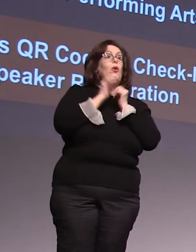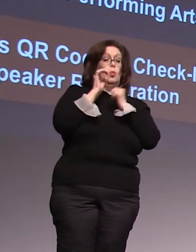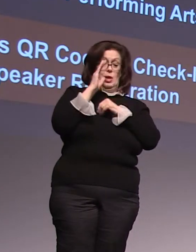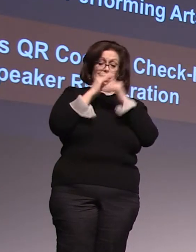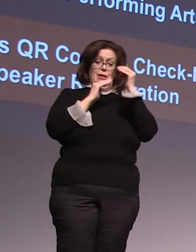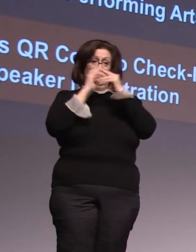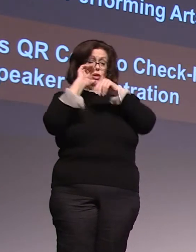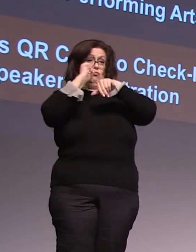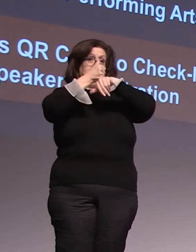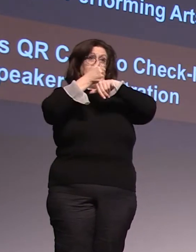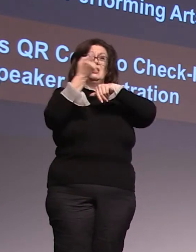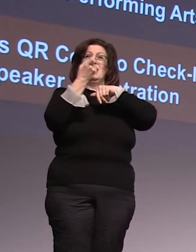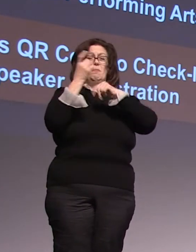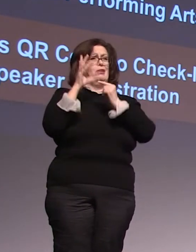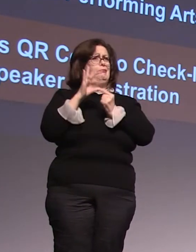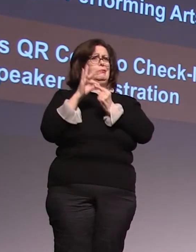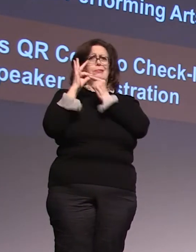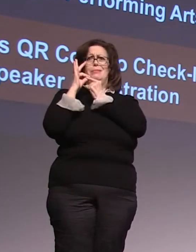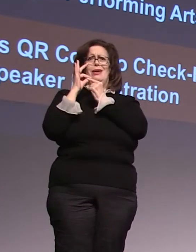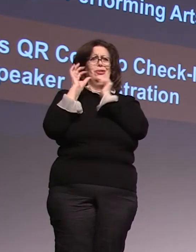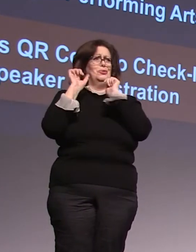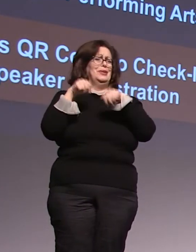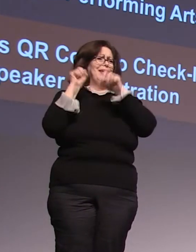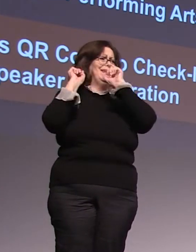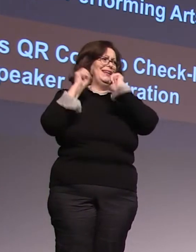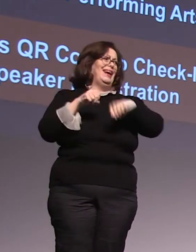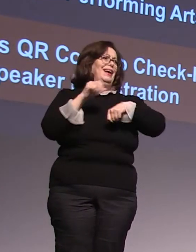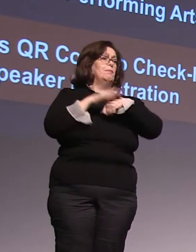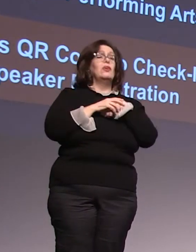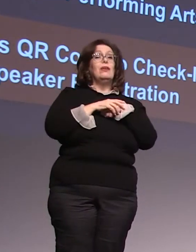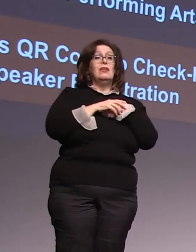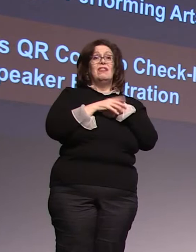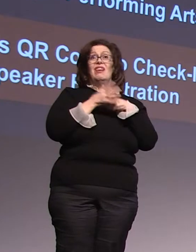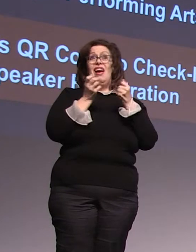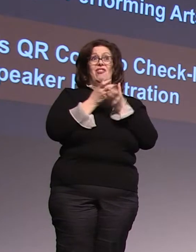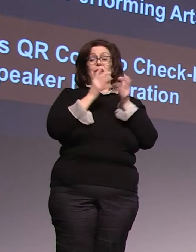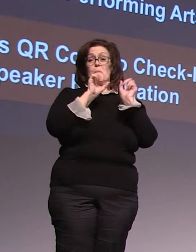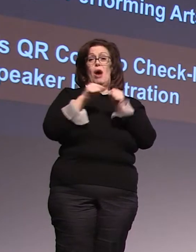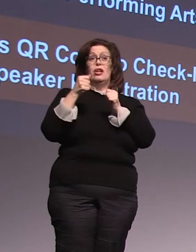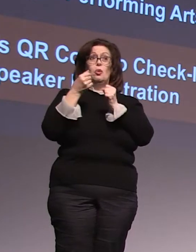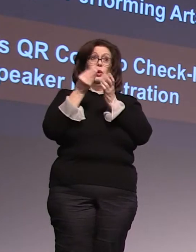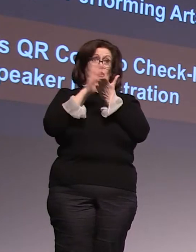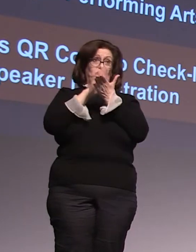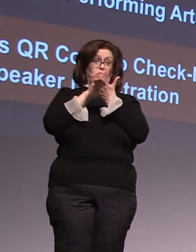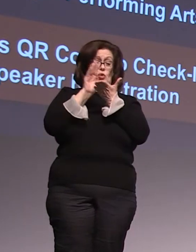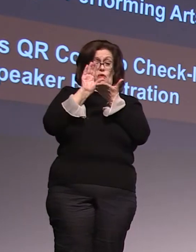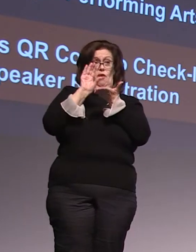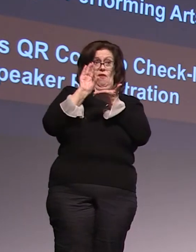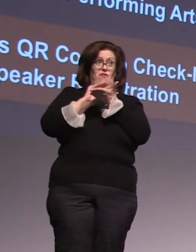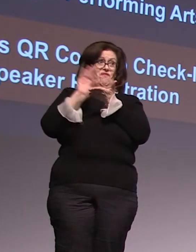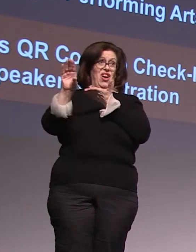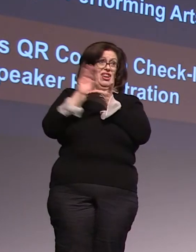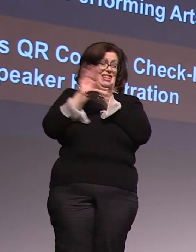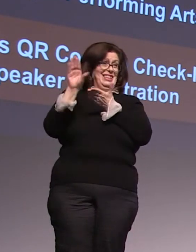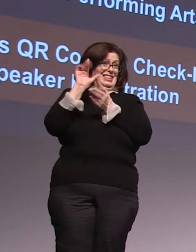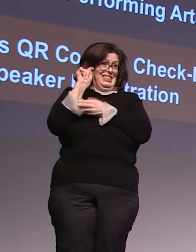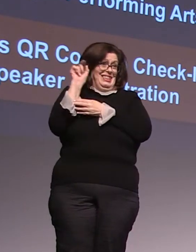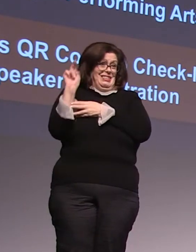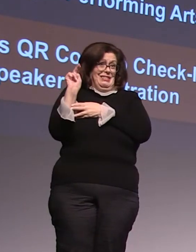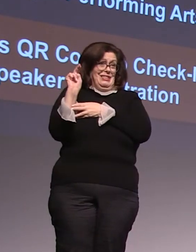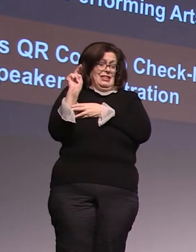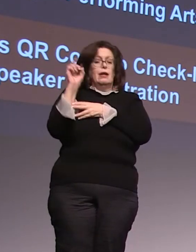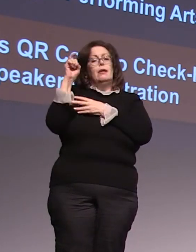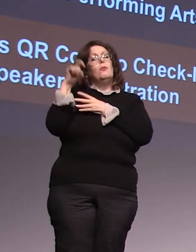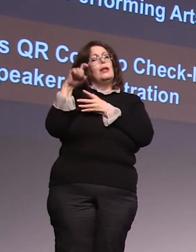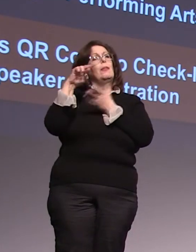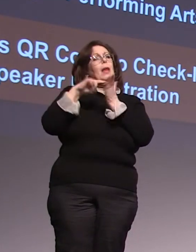something really special and create a legacy together of what is possible for school funding in the state of Tennessee and what that means for